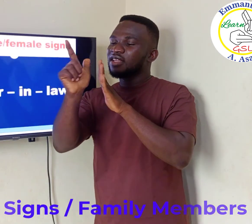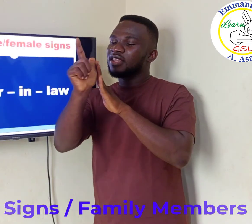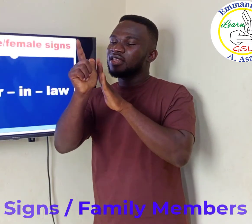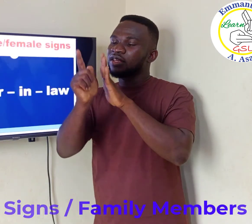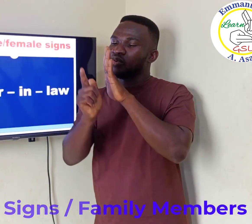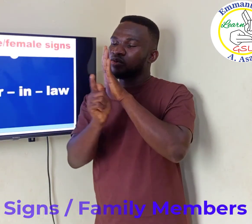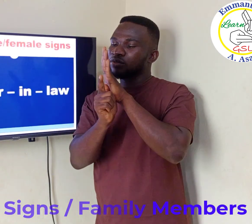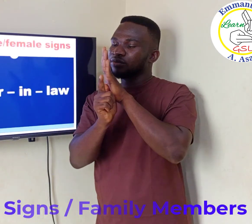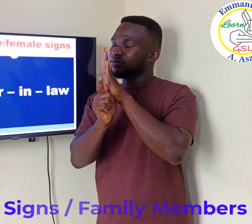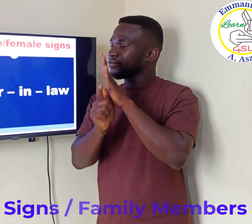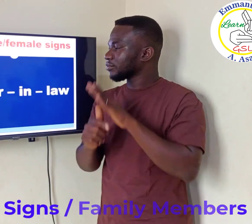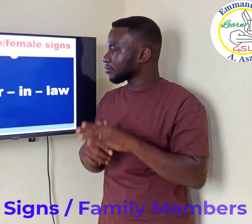sister-in-law.